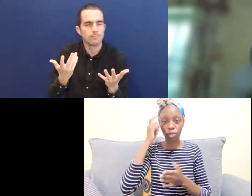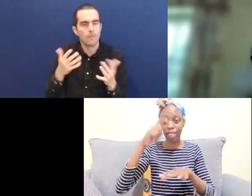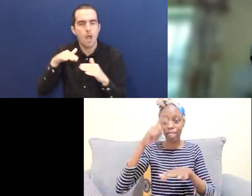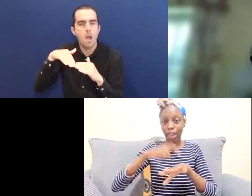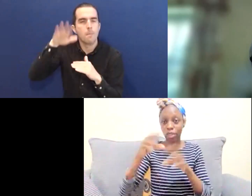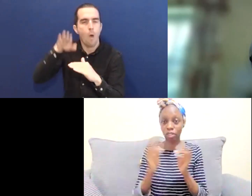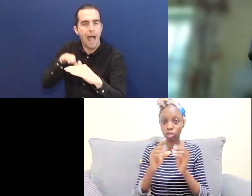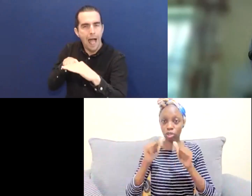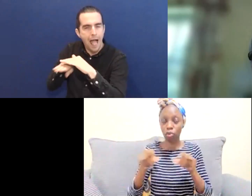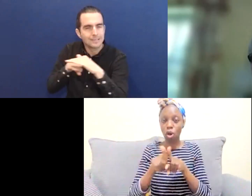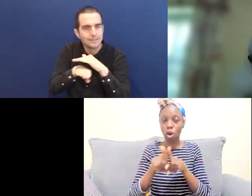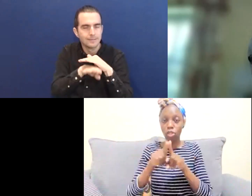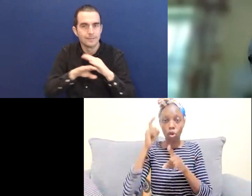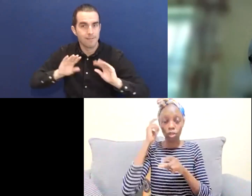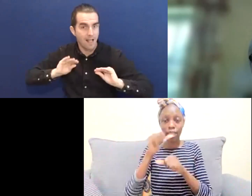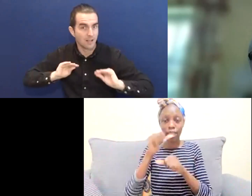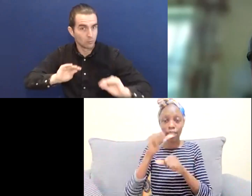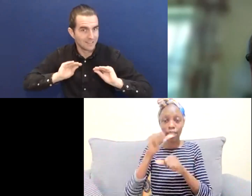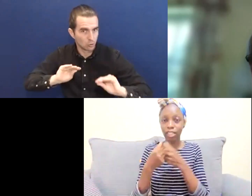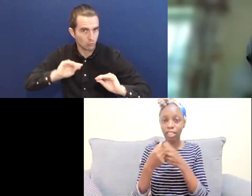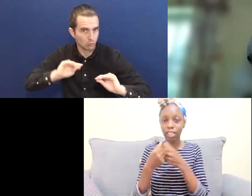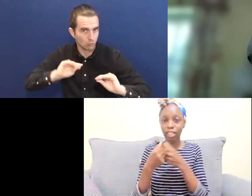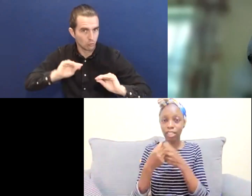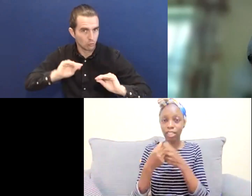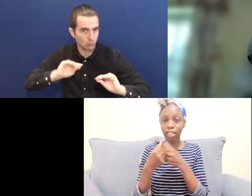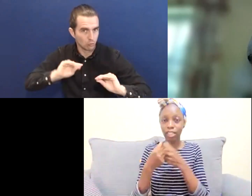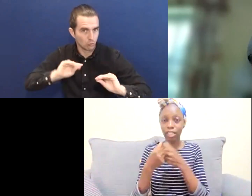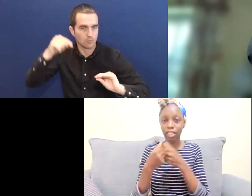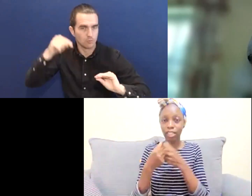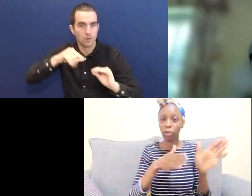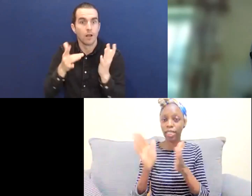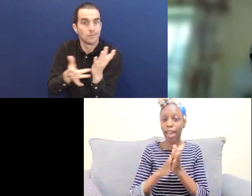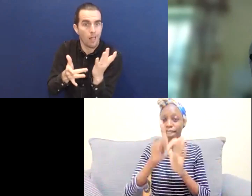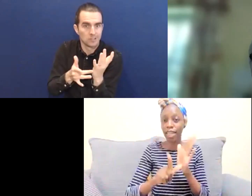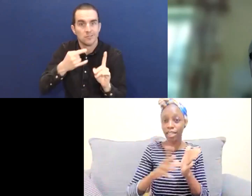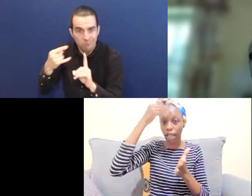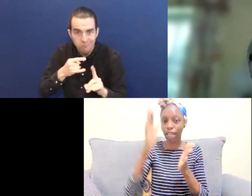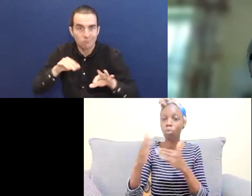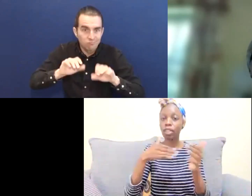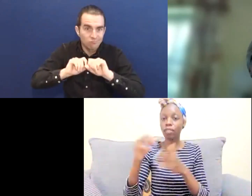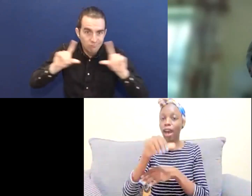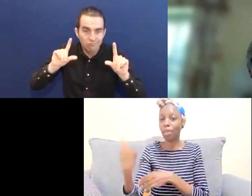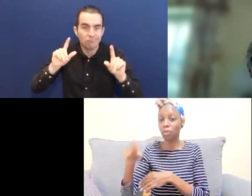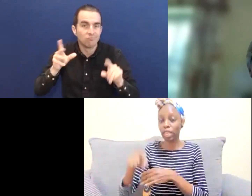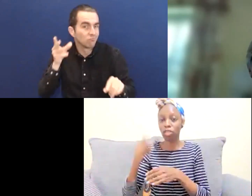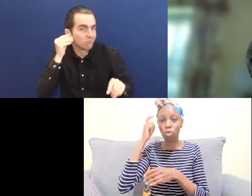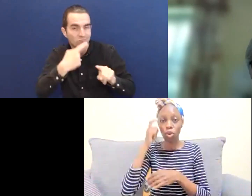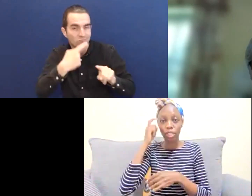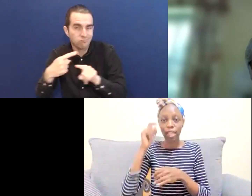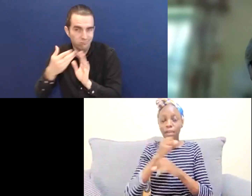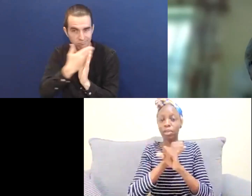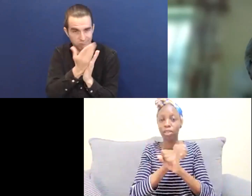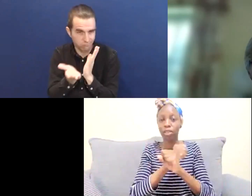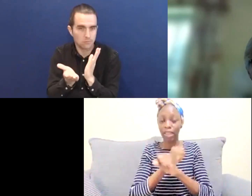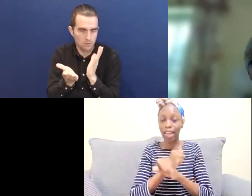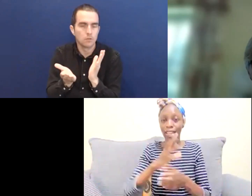the pitfalls, the opportunities, the lessons learned, and what we need to consider in safeguarding